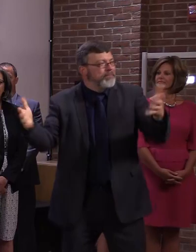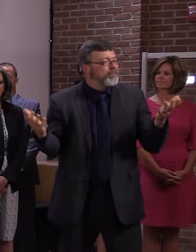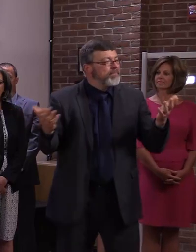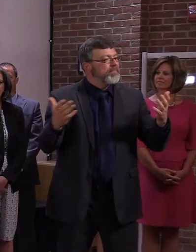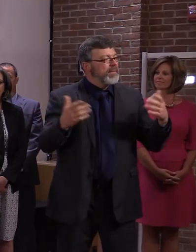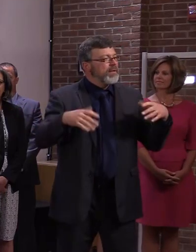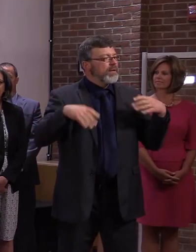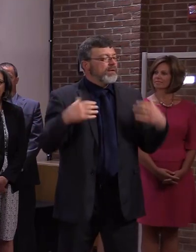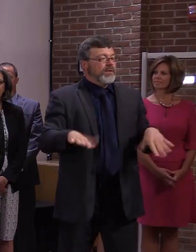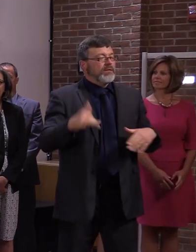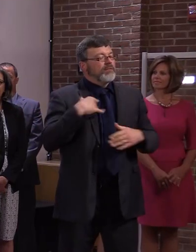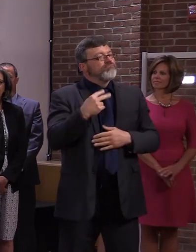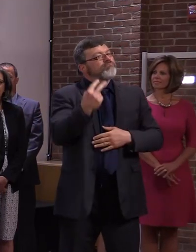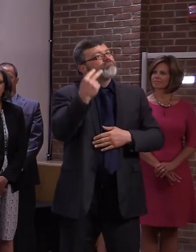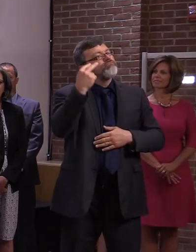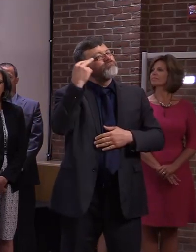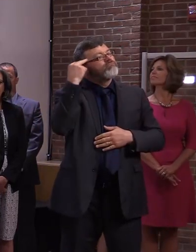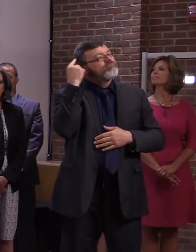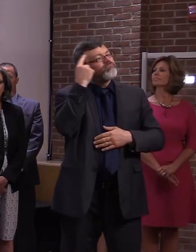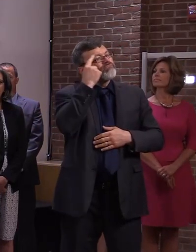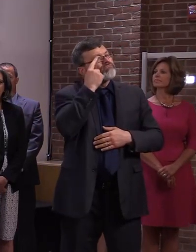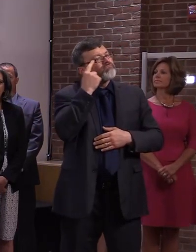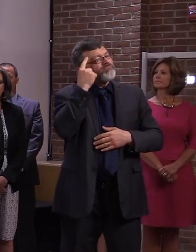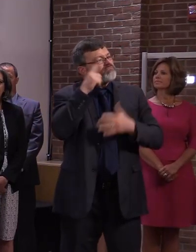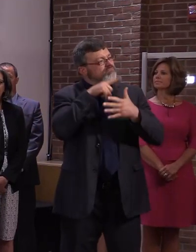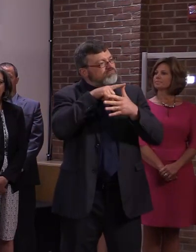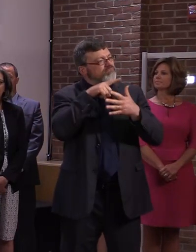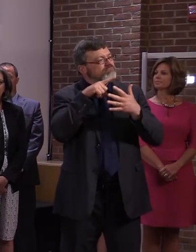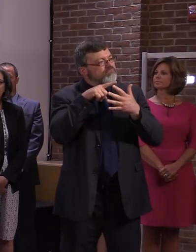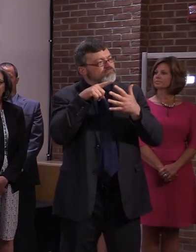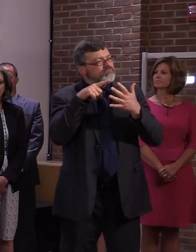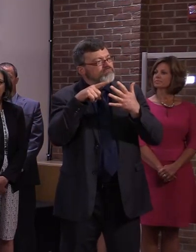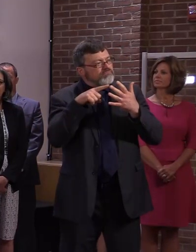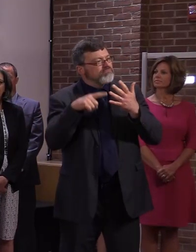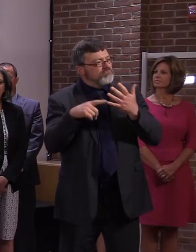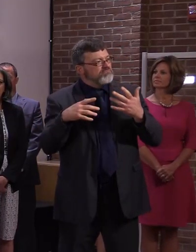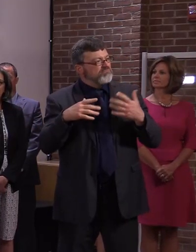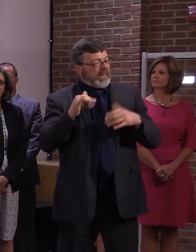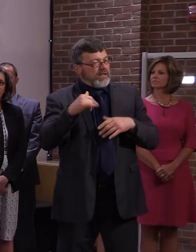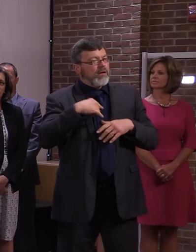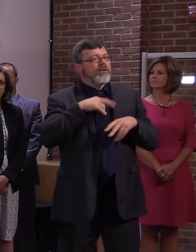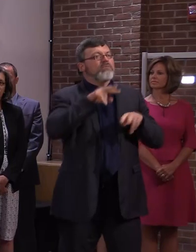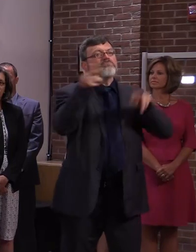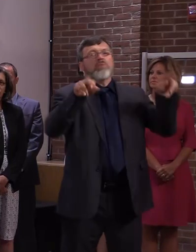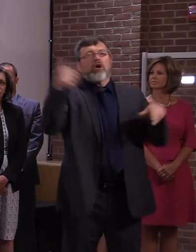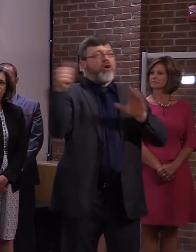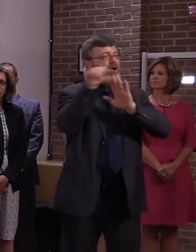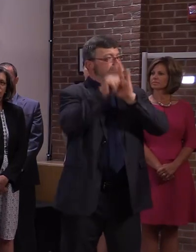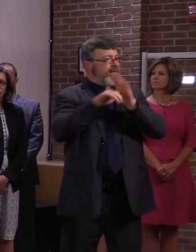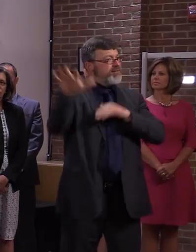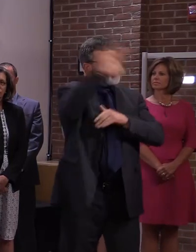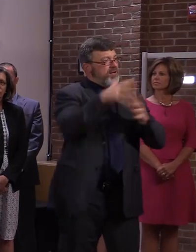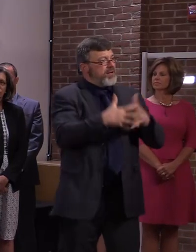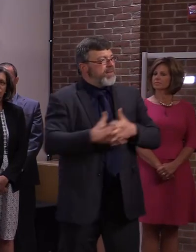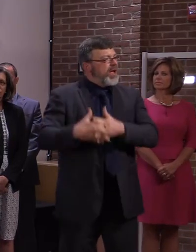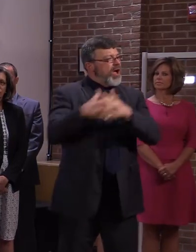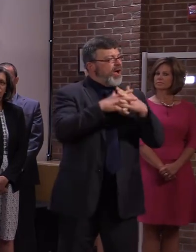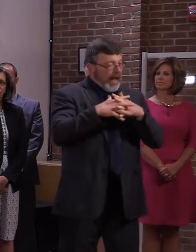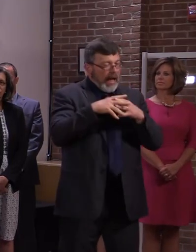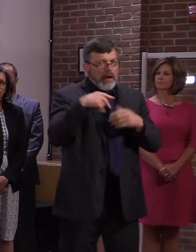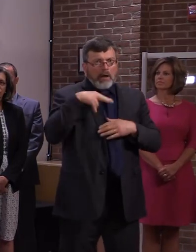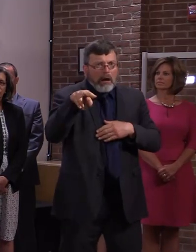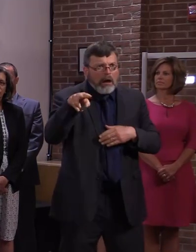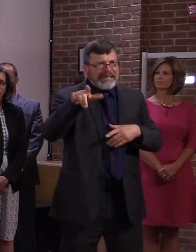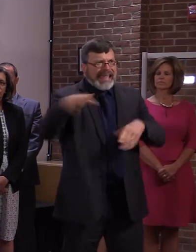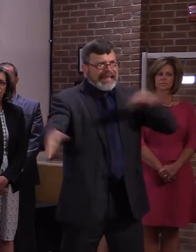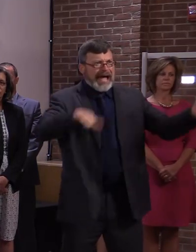time when, based on what we'd seen in other states, we thought we were going to need refrigerated trailers